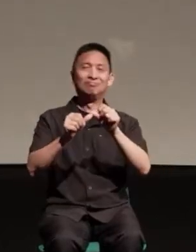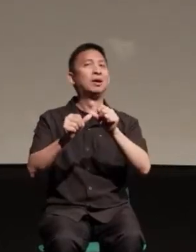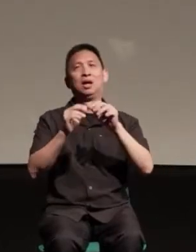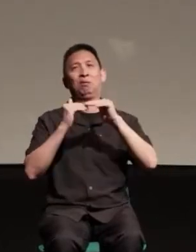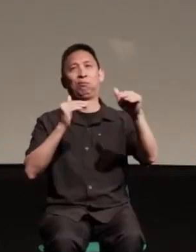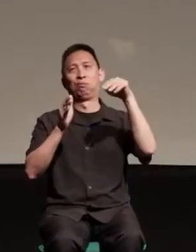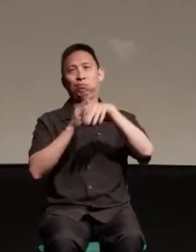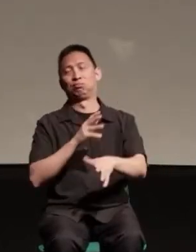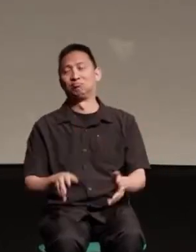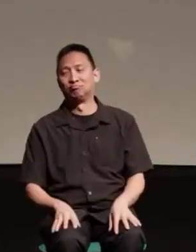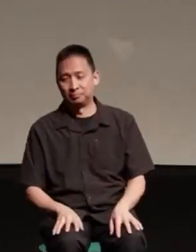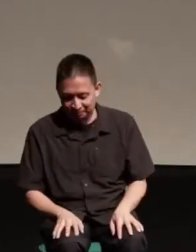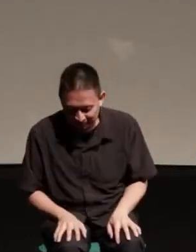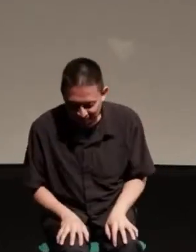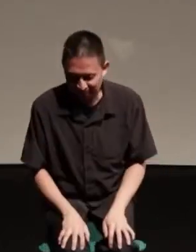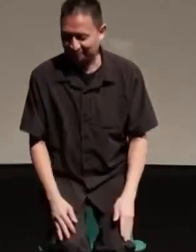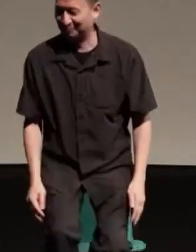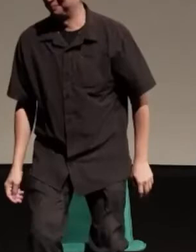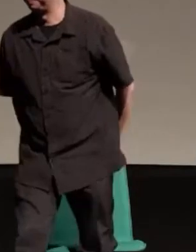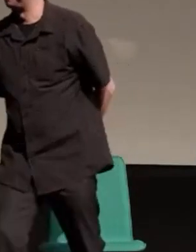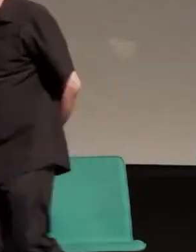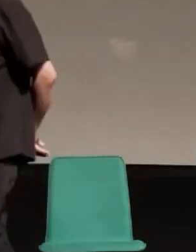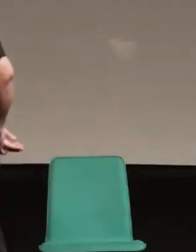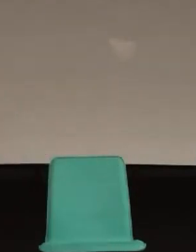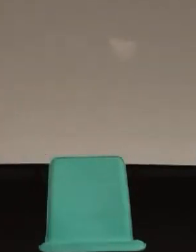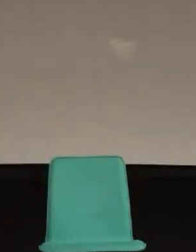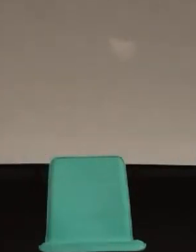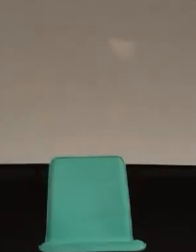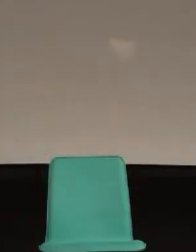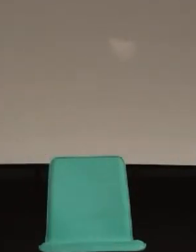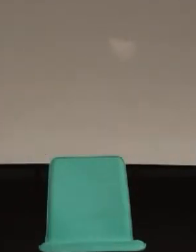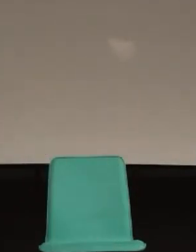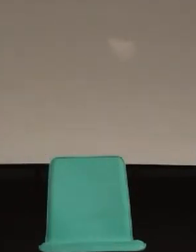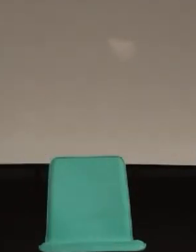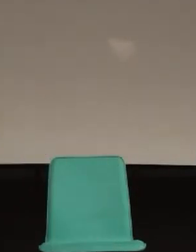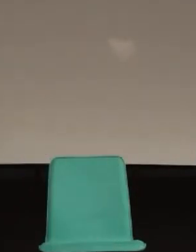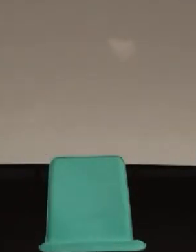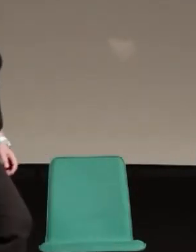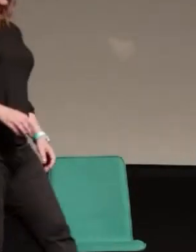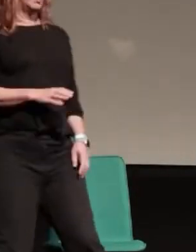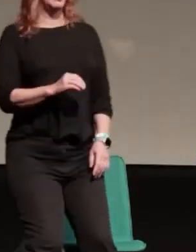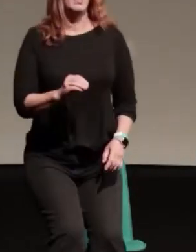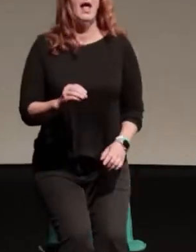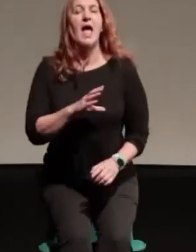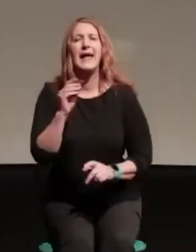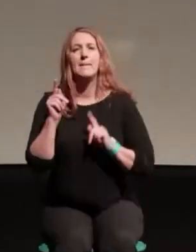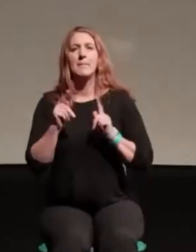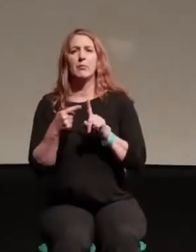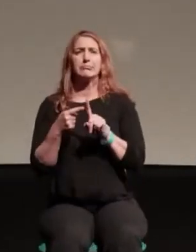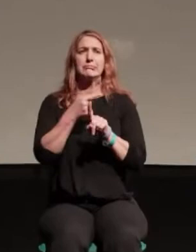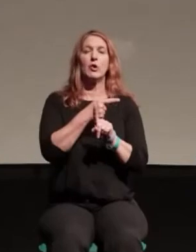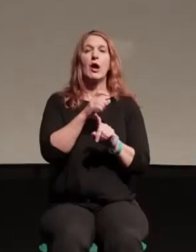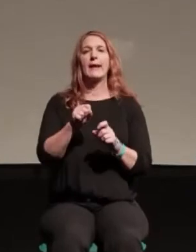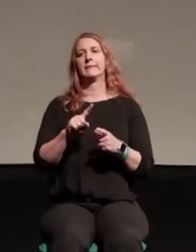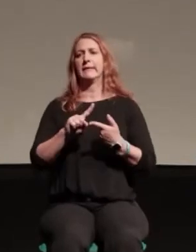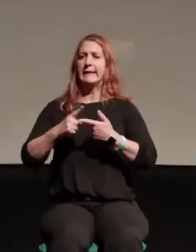Yeah. And the outliers can be catalysts. You know, I remember when there was I think it was from CPB, back when we were at BAVAC,